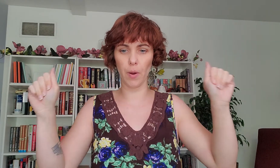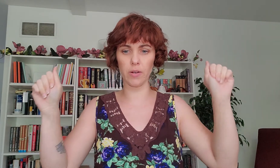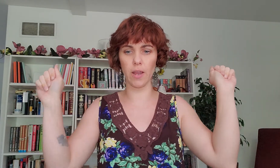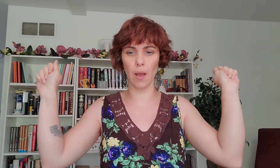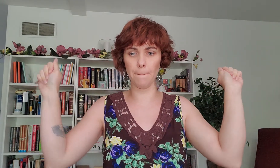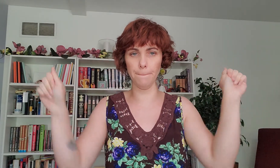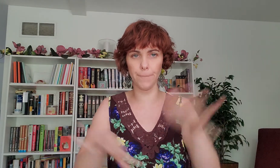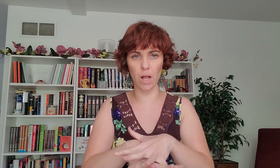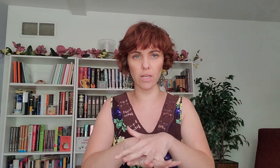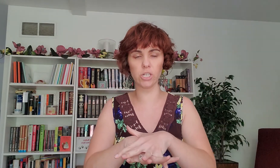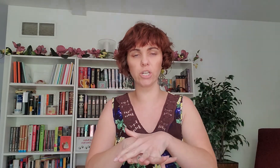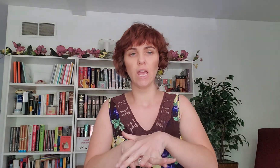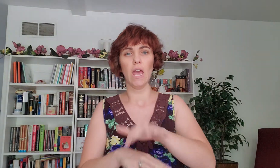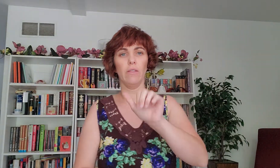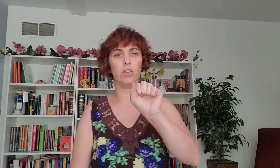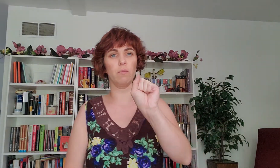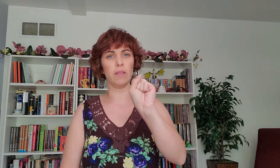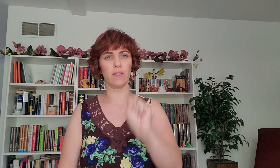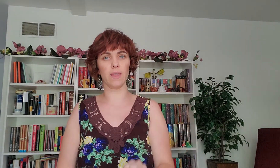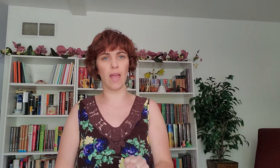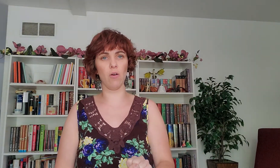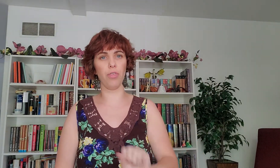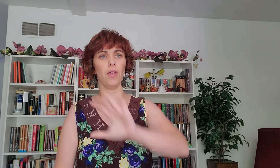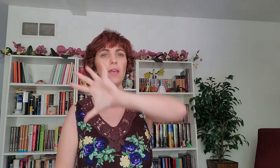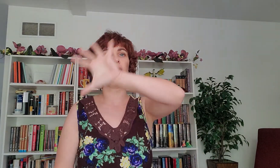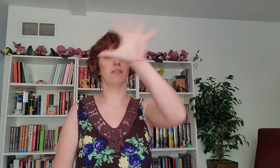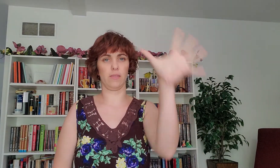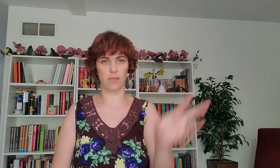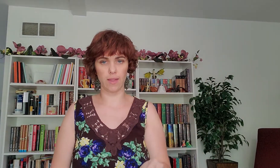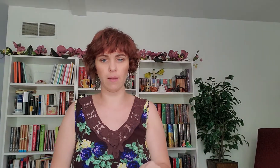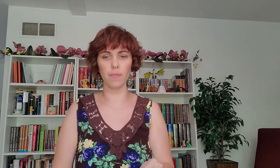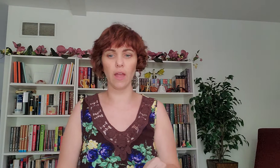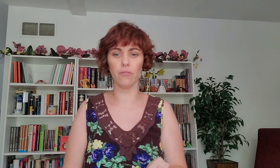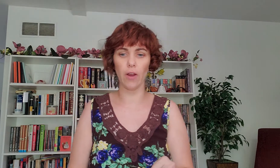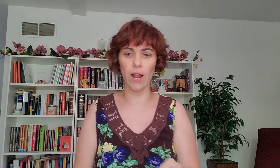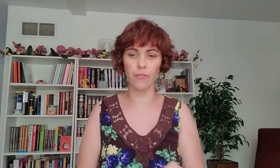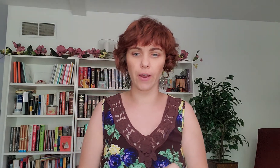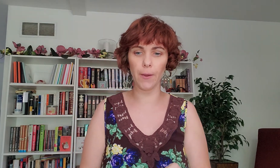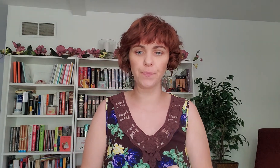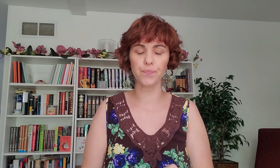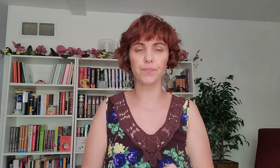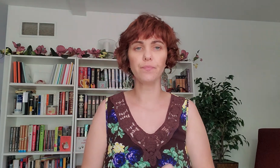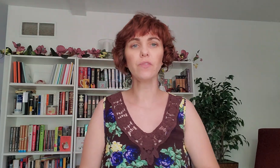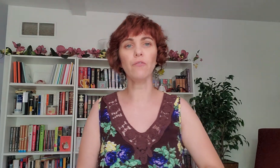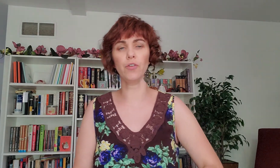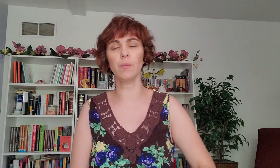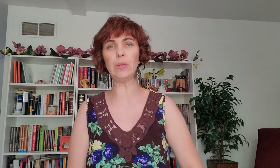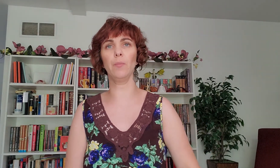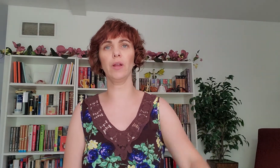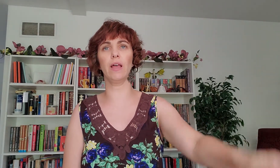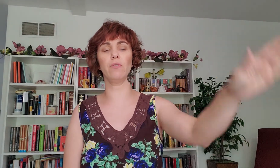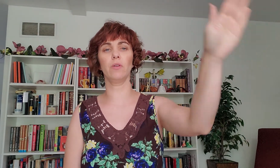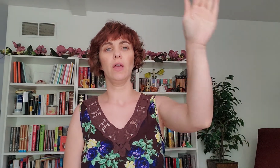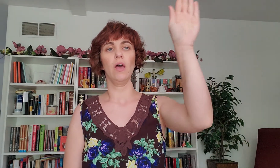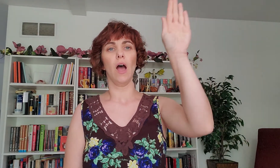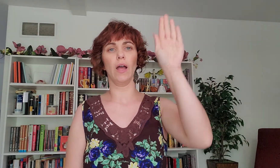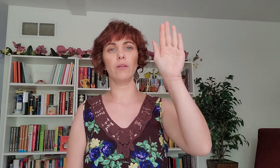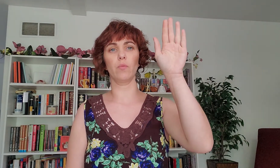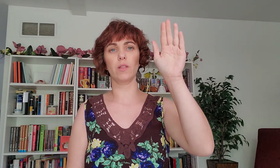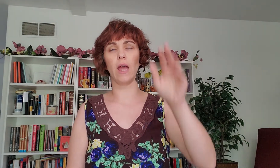apartheid abolished, and then you can make the South, and then same sign for Africa. For September 11, it kind of goes